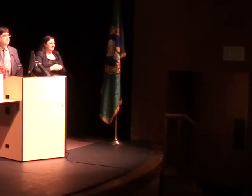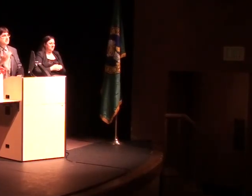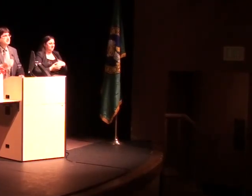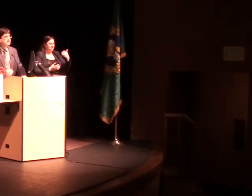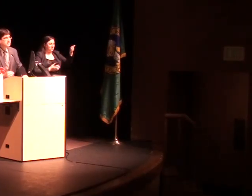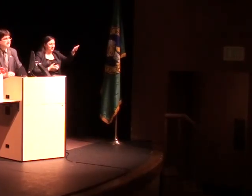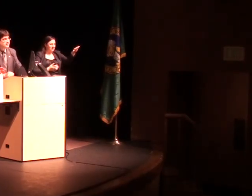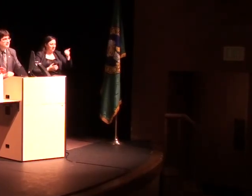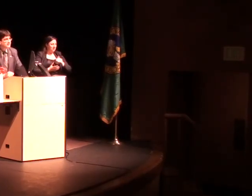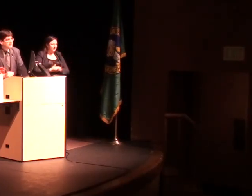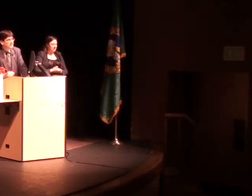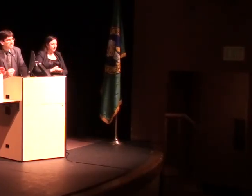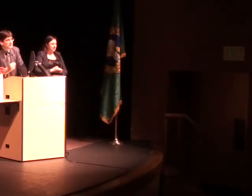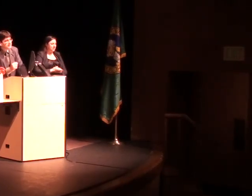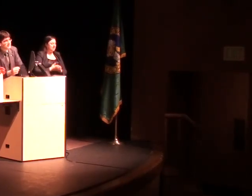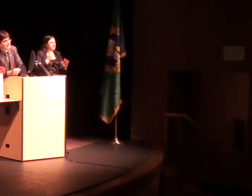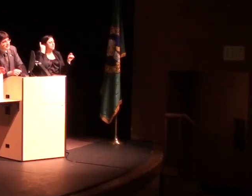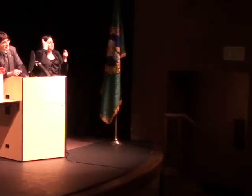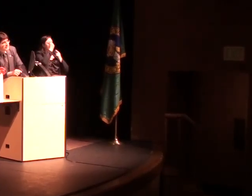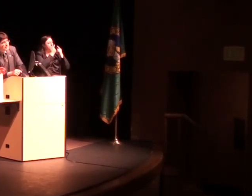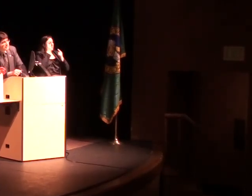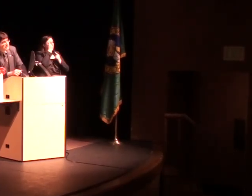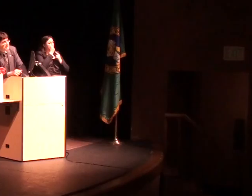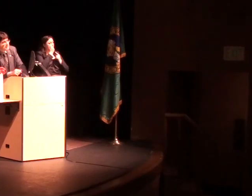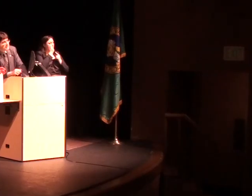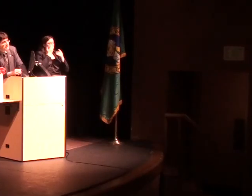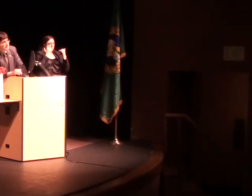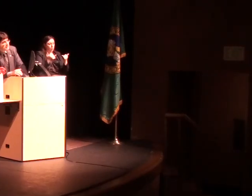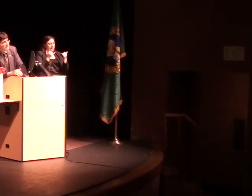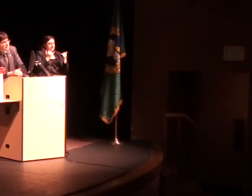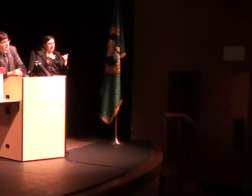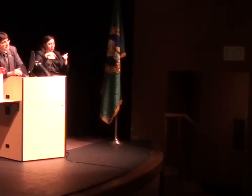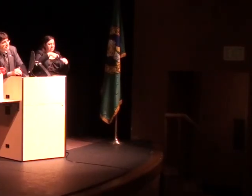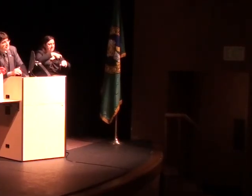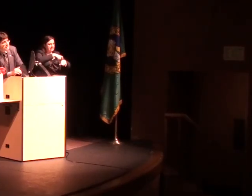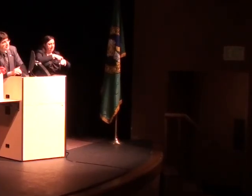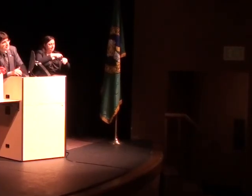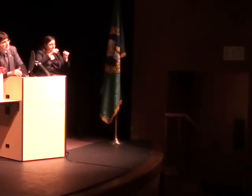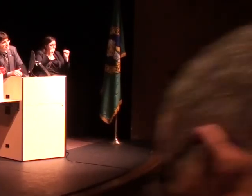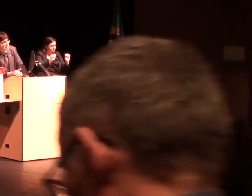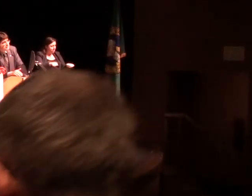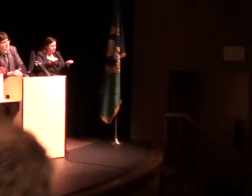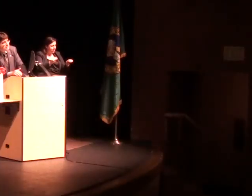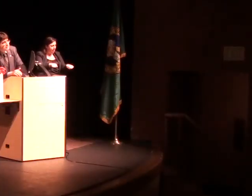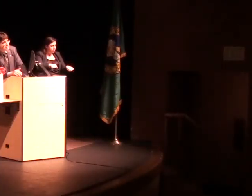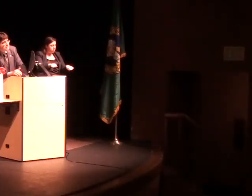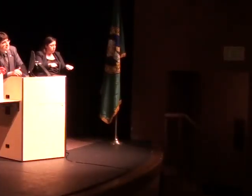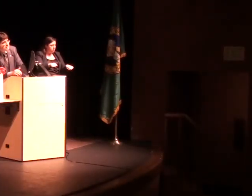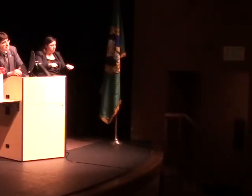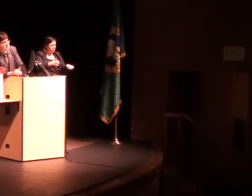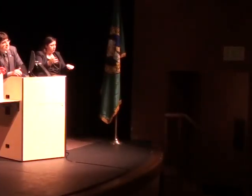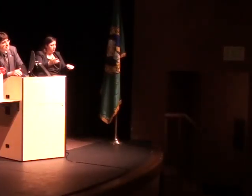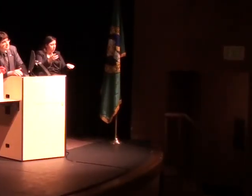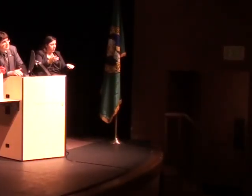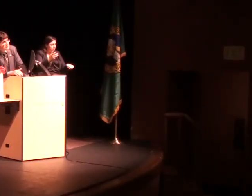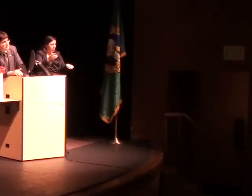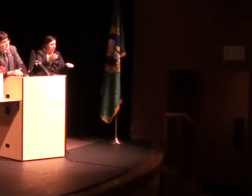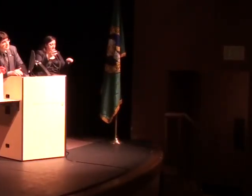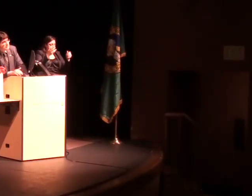Yes, please. I'm just wondering, as of now, at this time, is it possible for